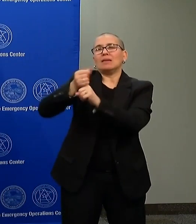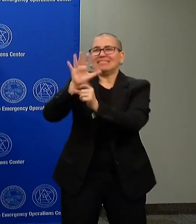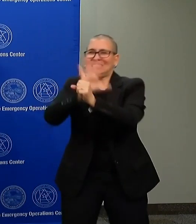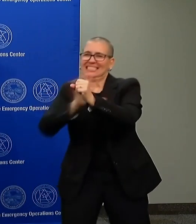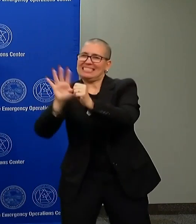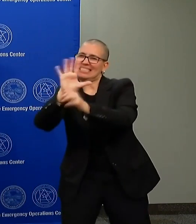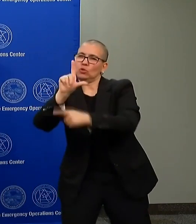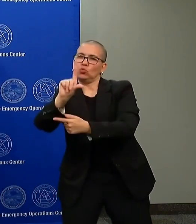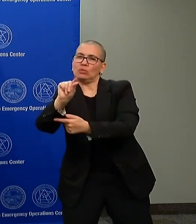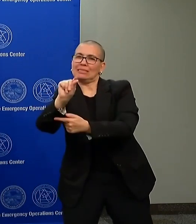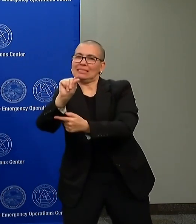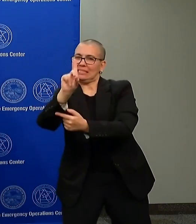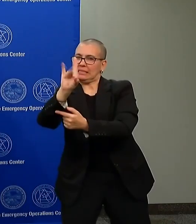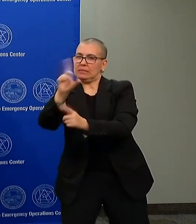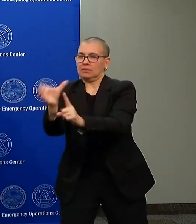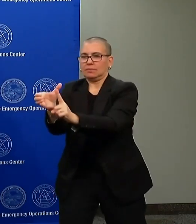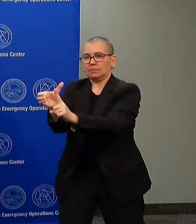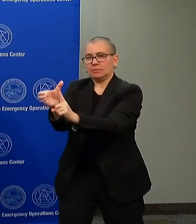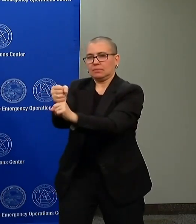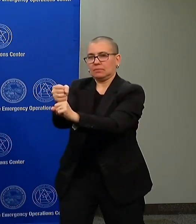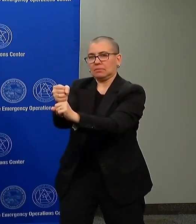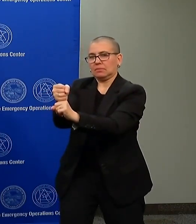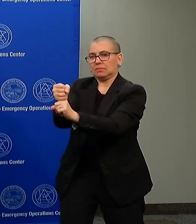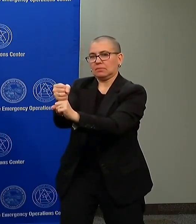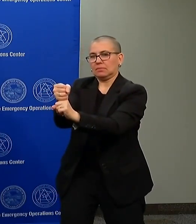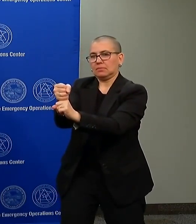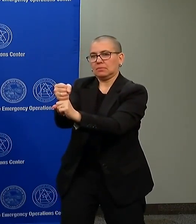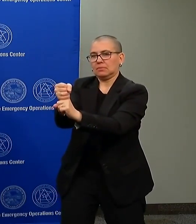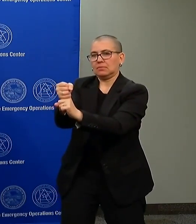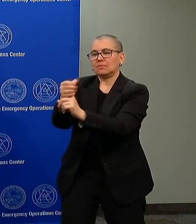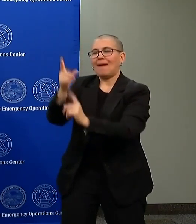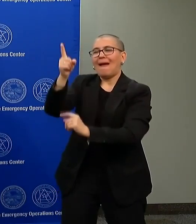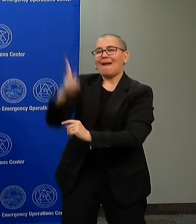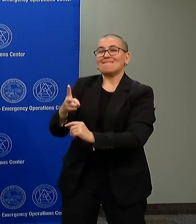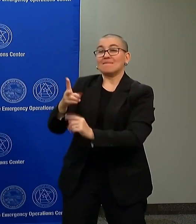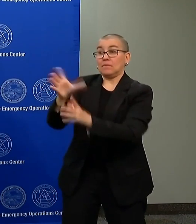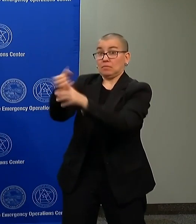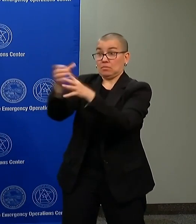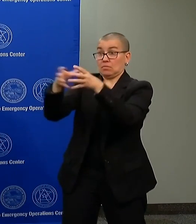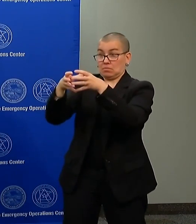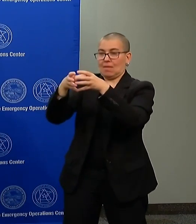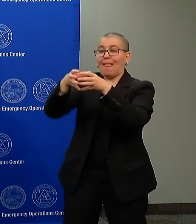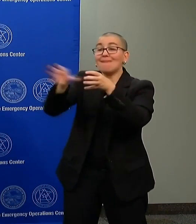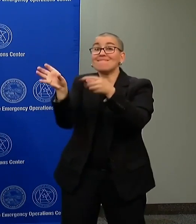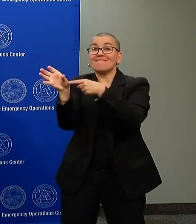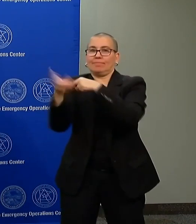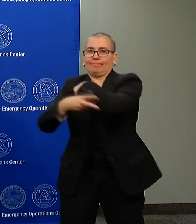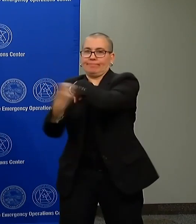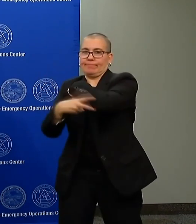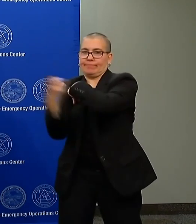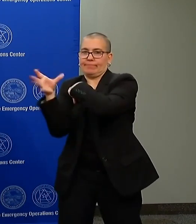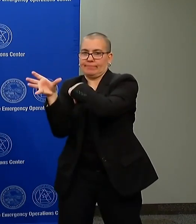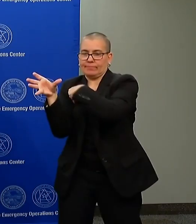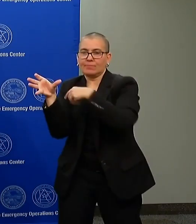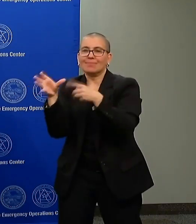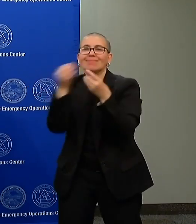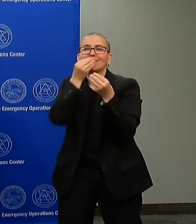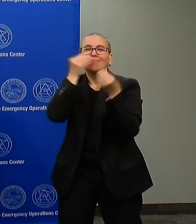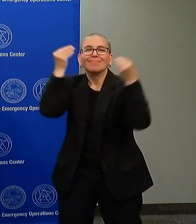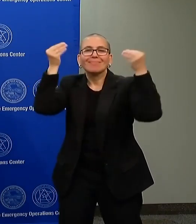Over half of those were for burglary. And when we talk about burglary, if you can think about those grocery stores and those Walgreens and all of